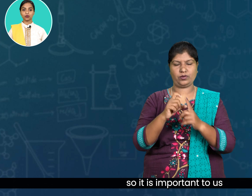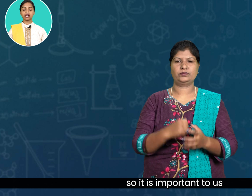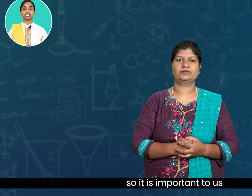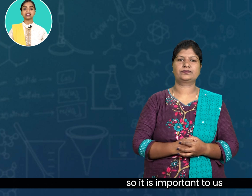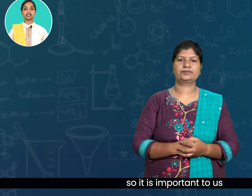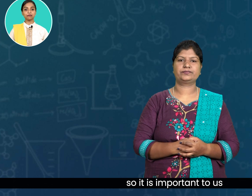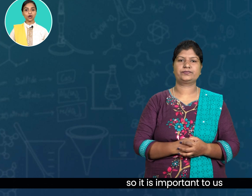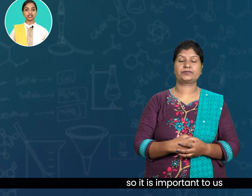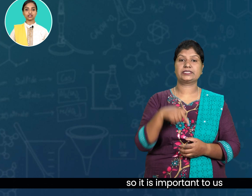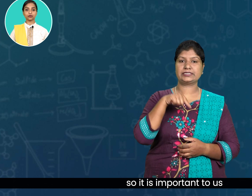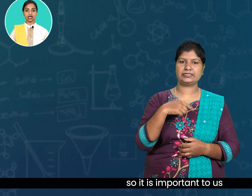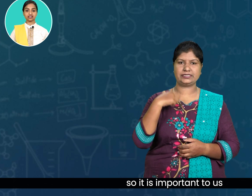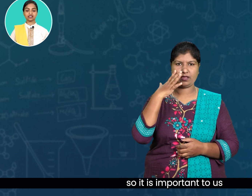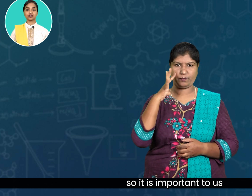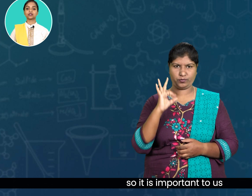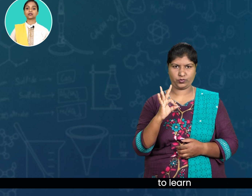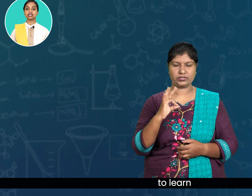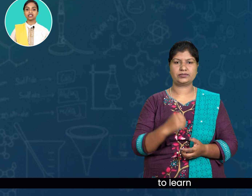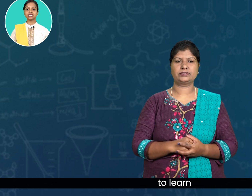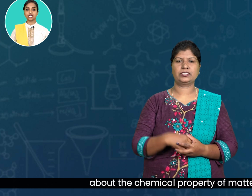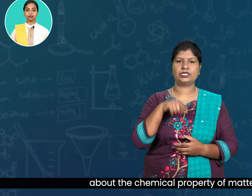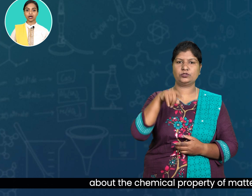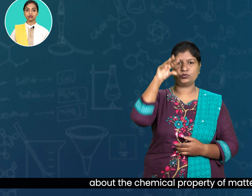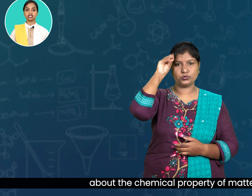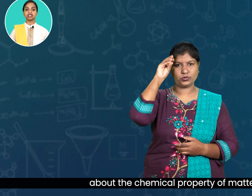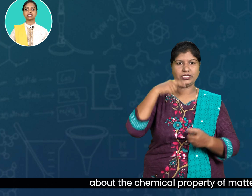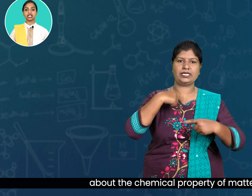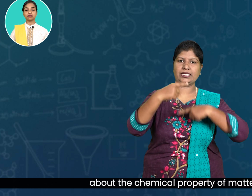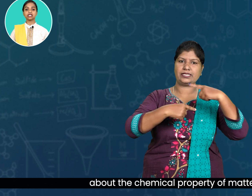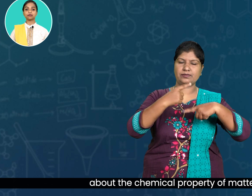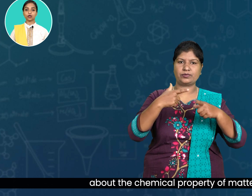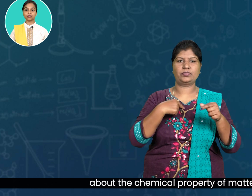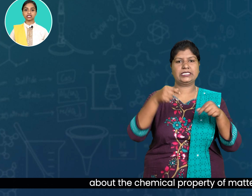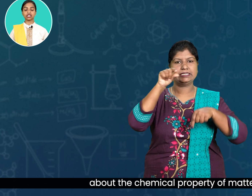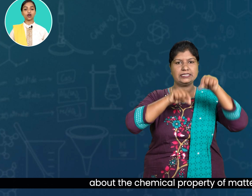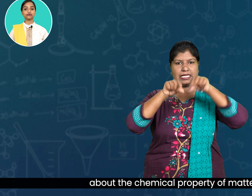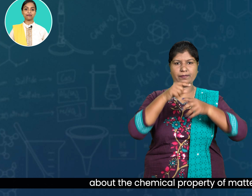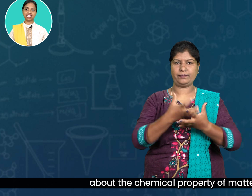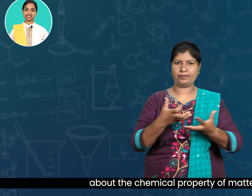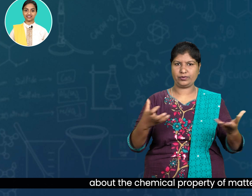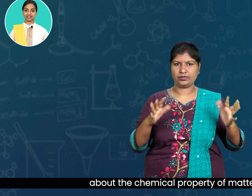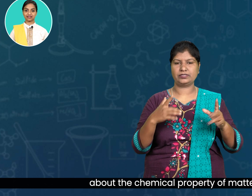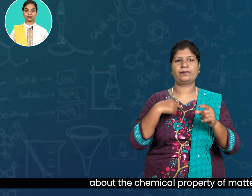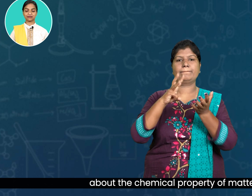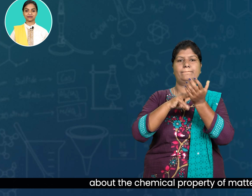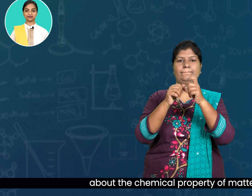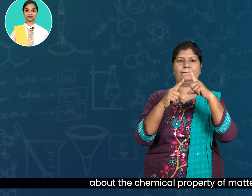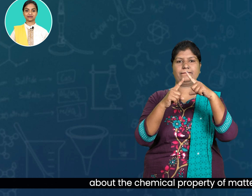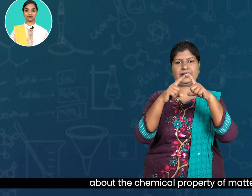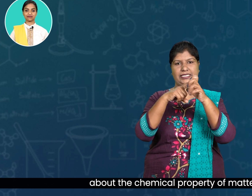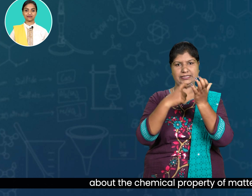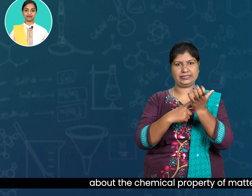So, it is important to us to learn about the chemical property of matter.